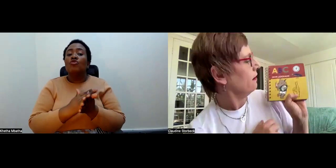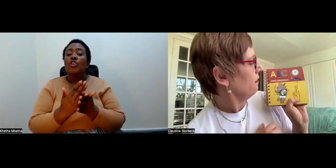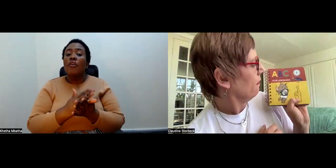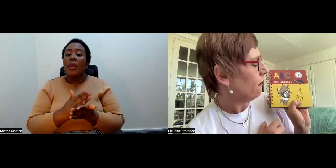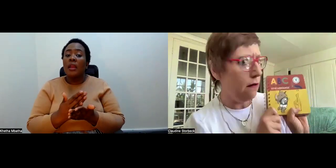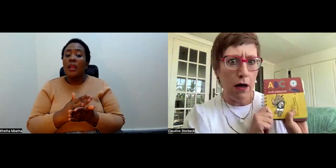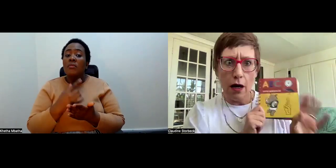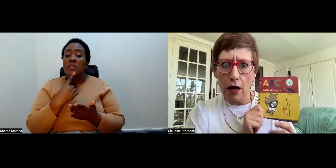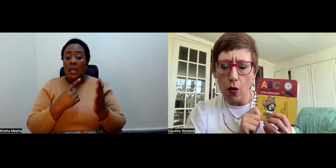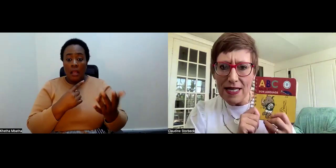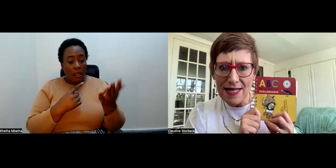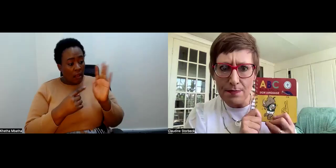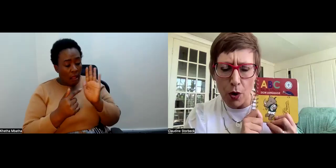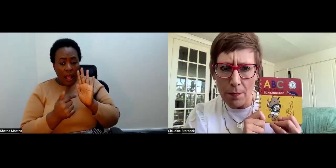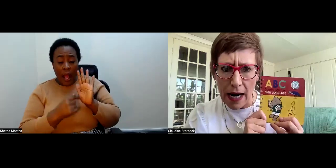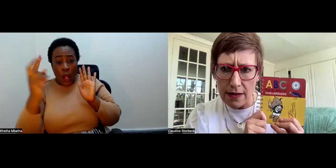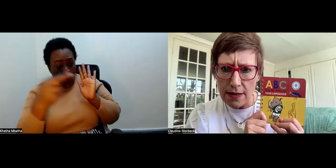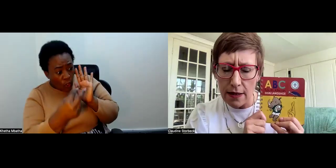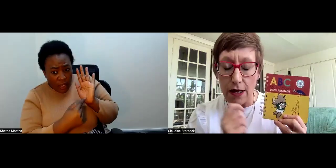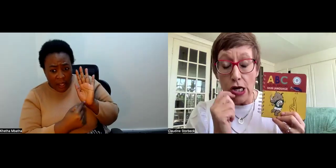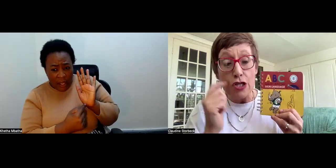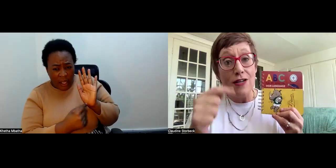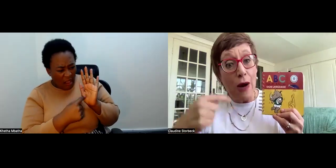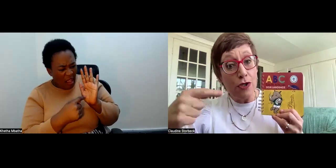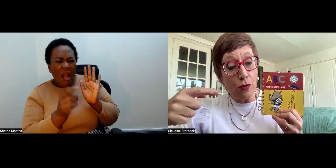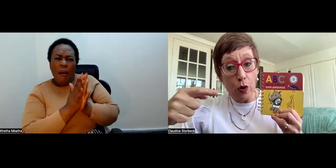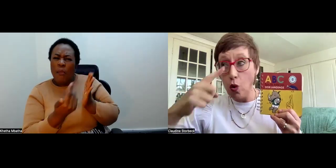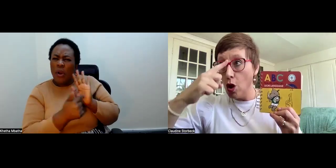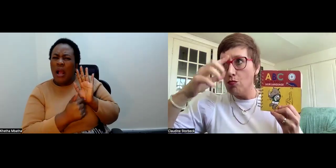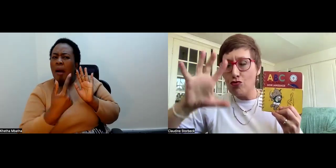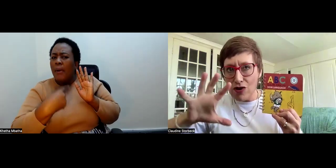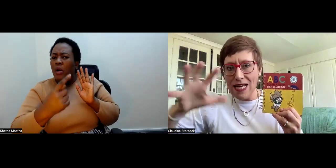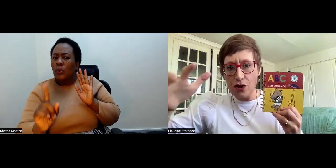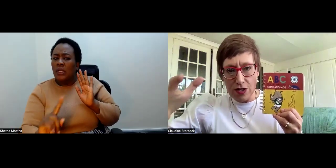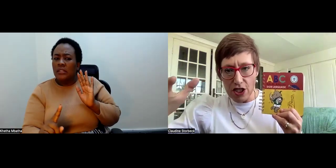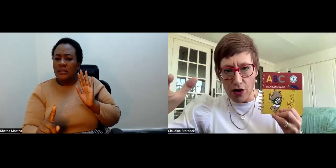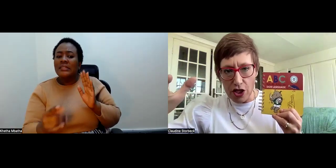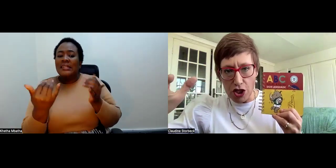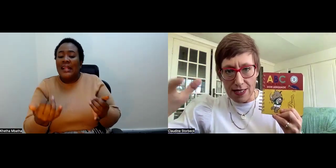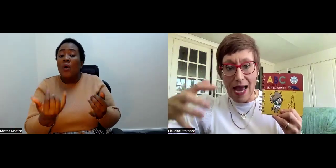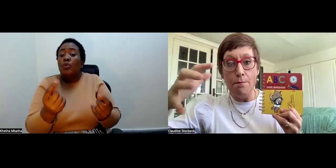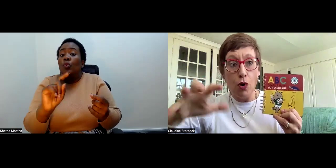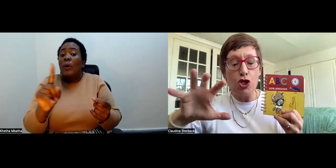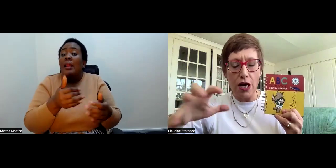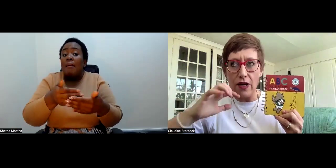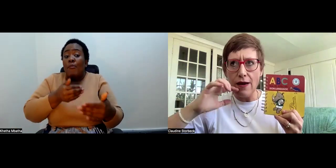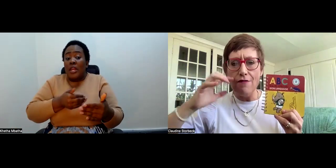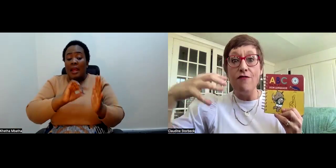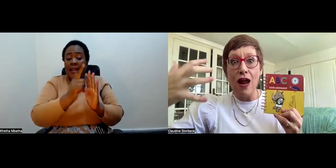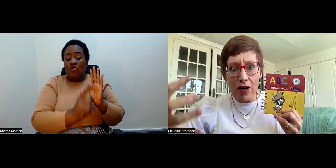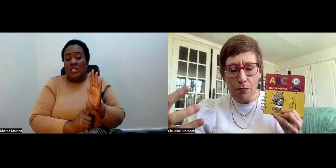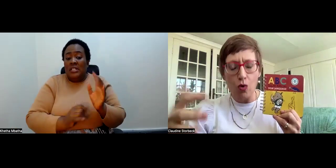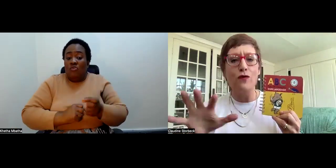this. What is this book about? So now we're doing what we call pre-literacy strategies and book